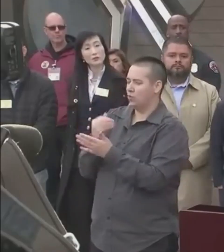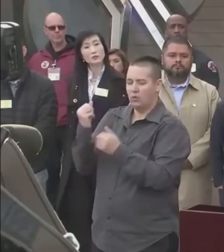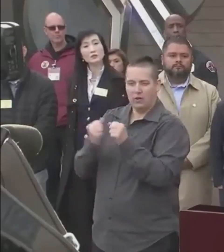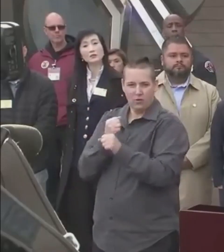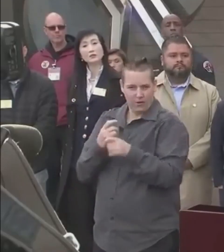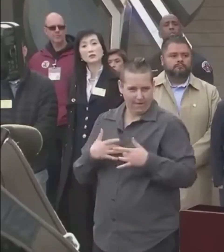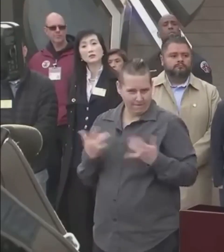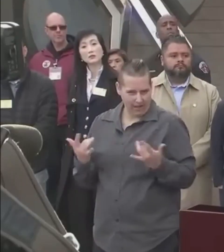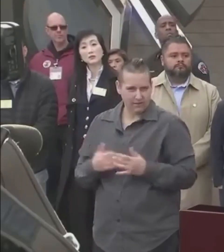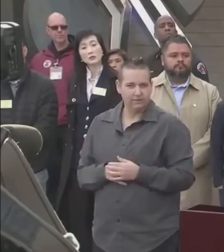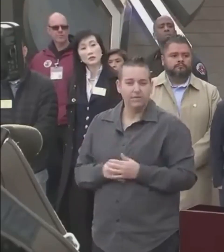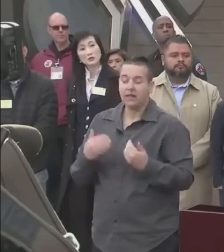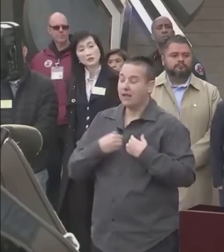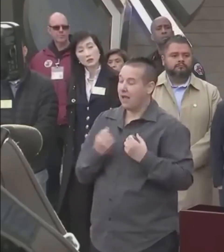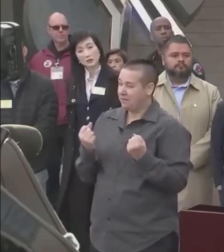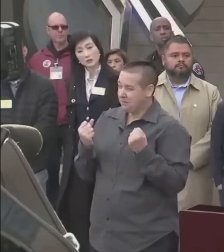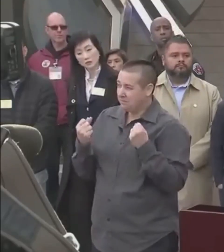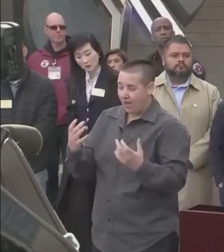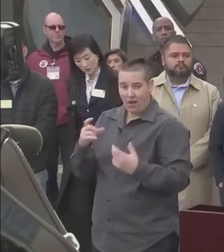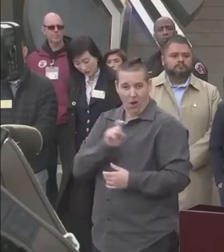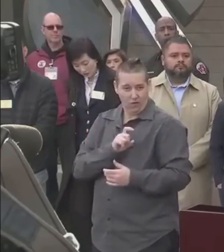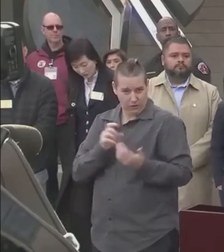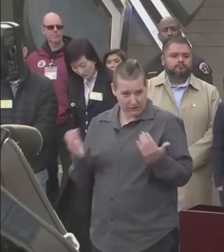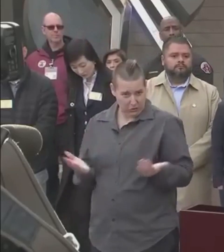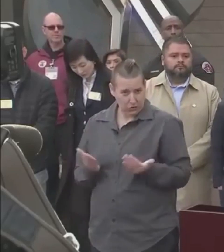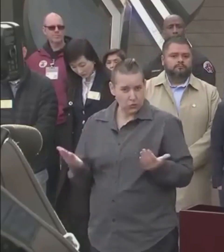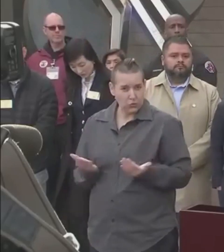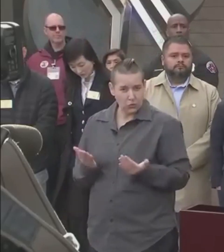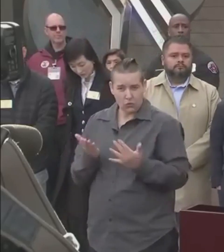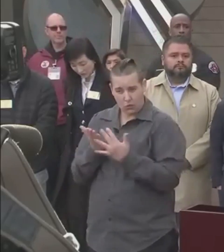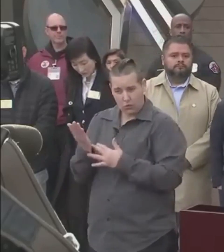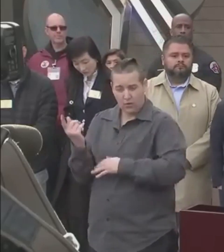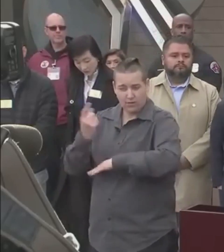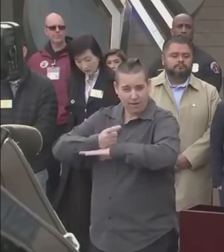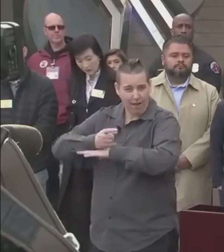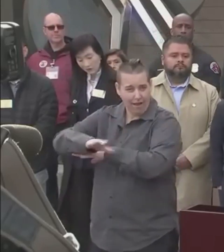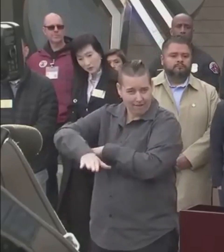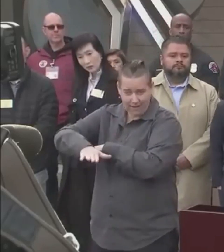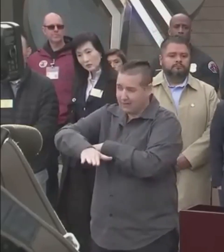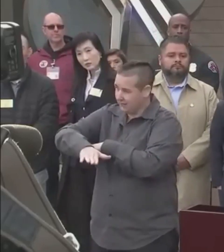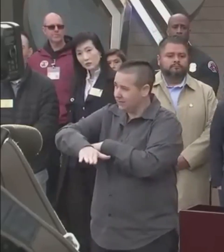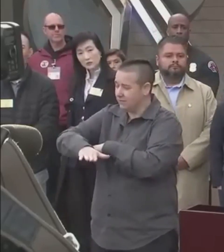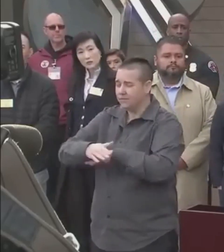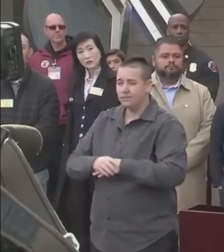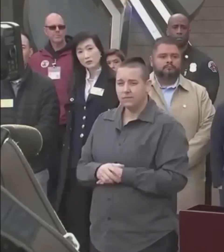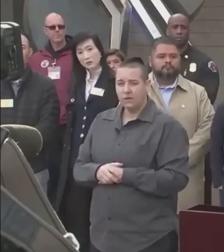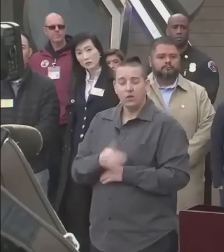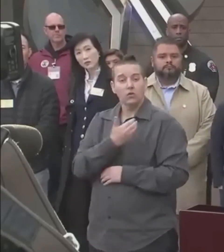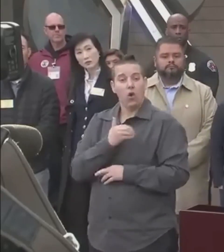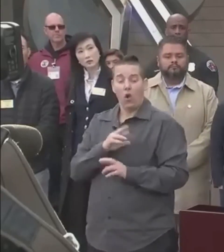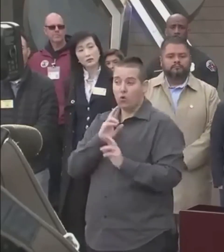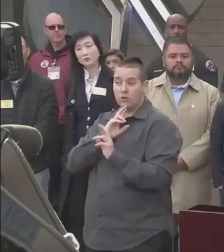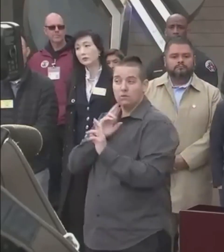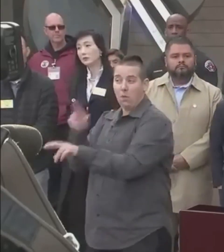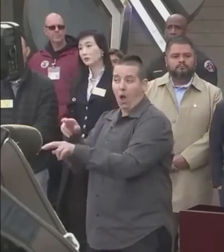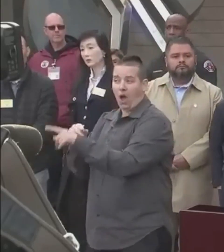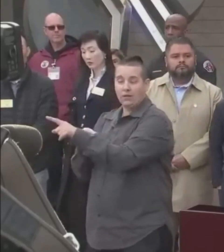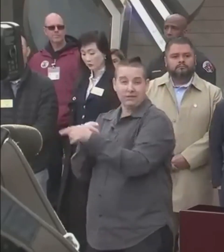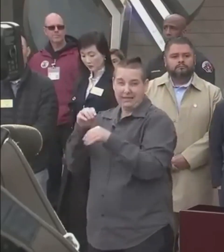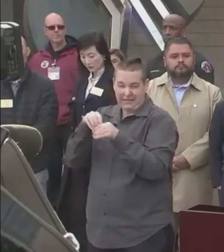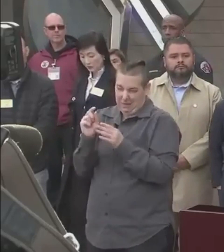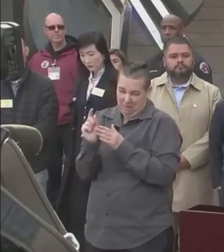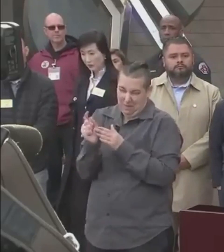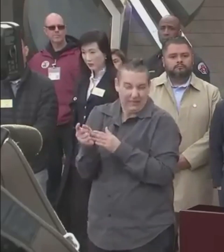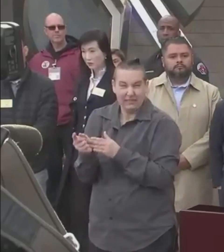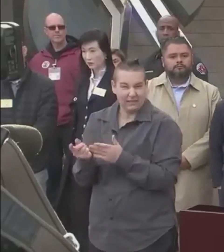this viciousness. Representative Mark Tacano, Dear Riverside, I'm crushed to learn of the Monterey Park shooting just before the Lunar New Year,